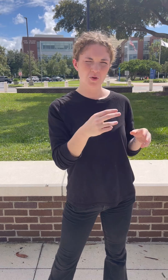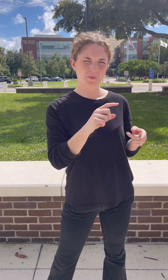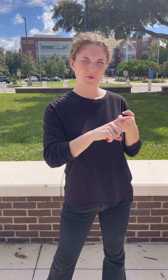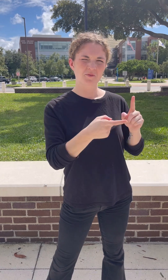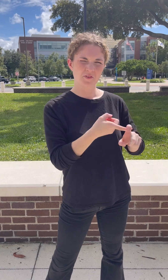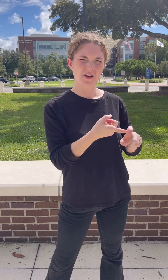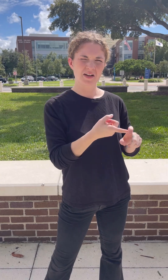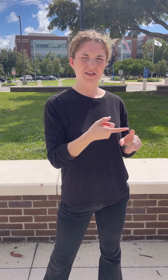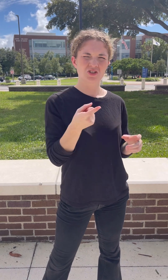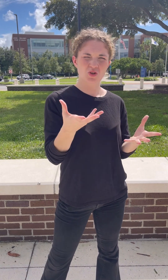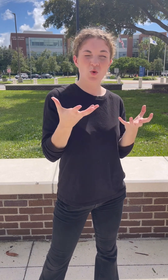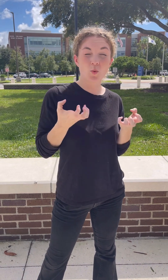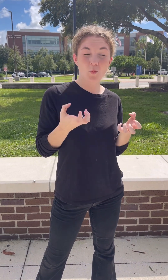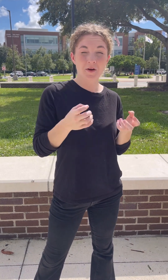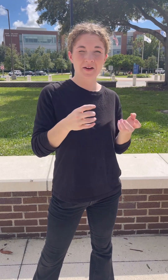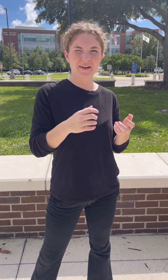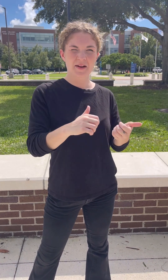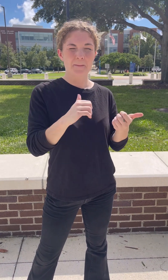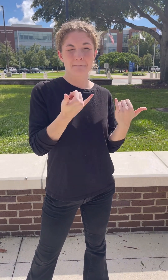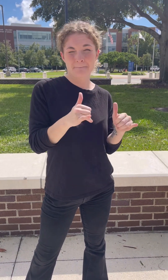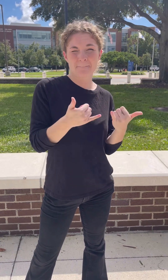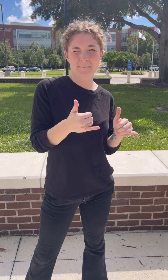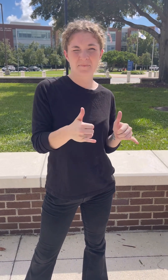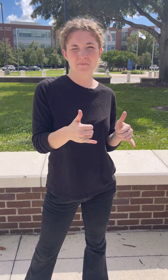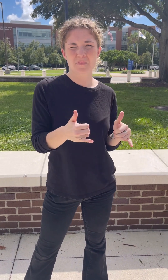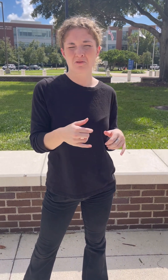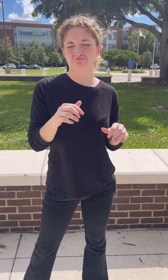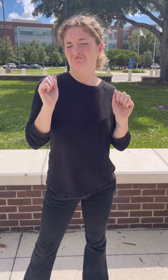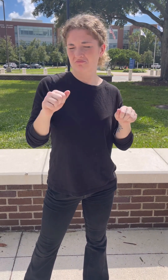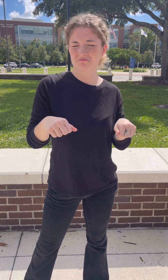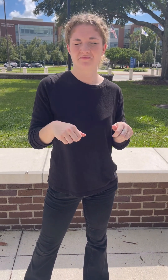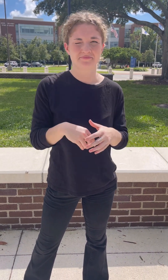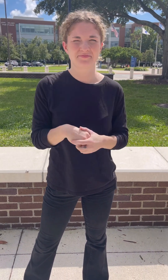can register all together as well. Any questions about any of those?